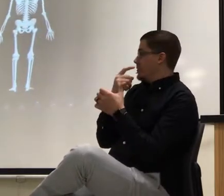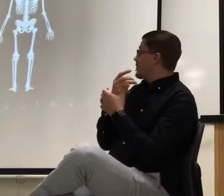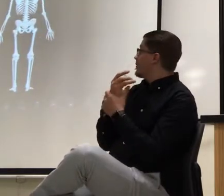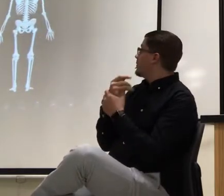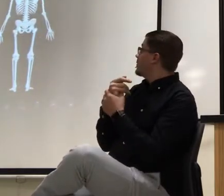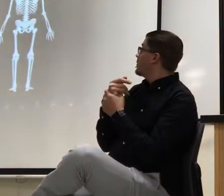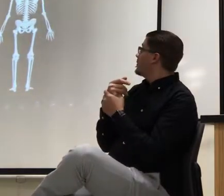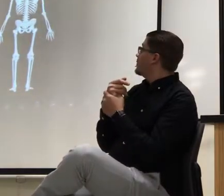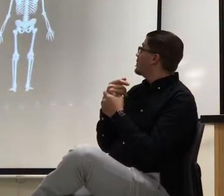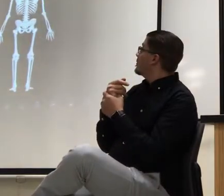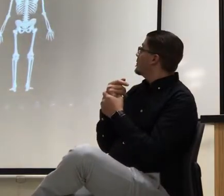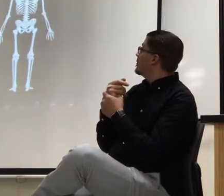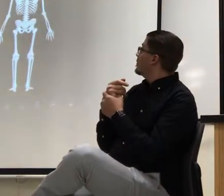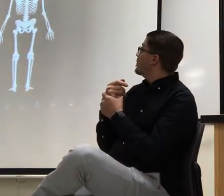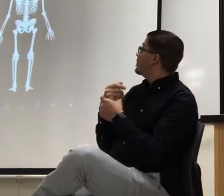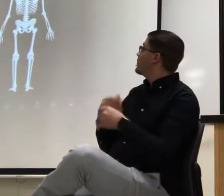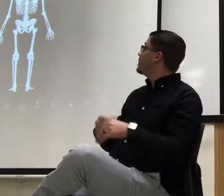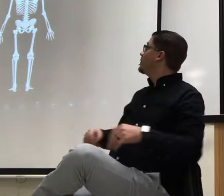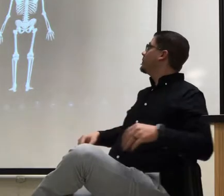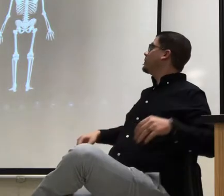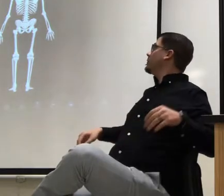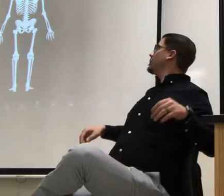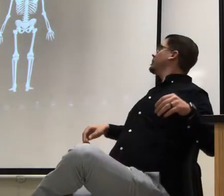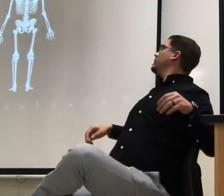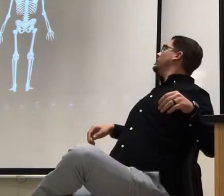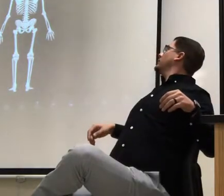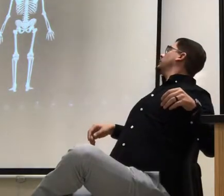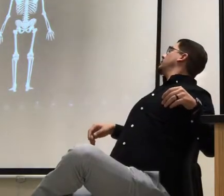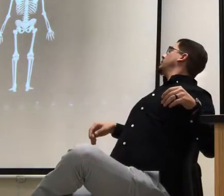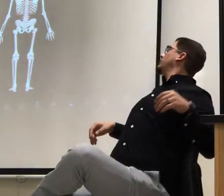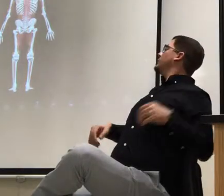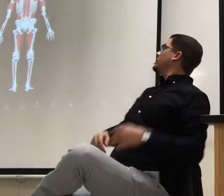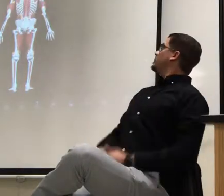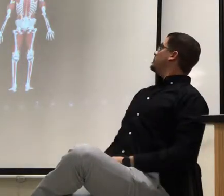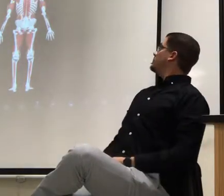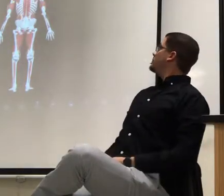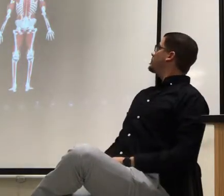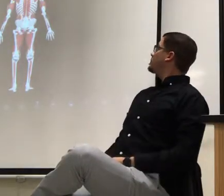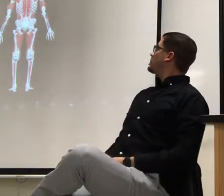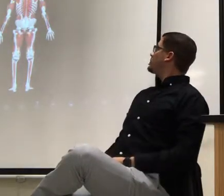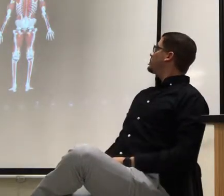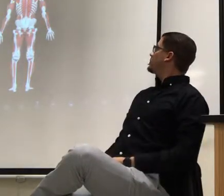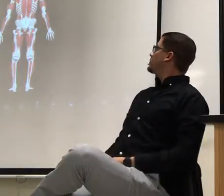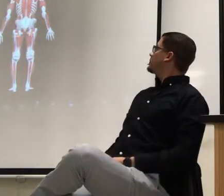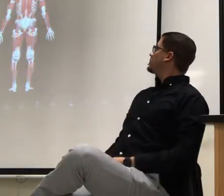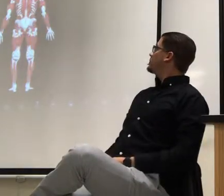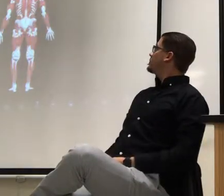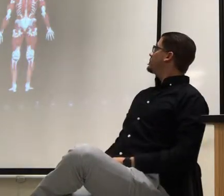We'll throw on all the muscle layers there.